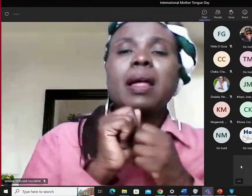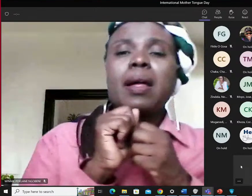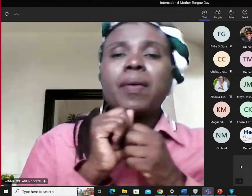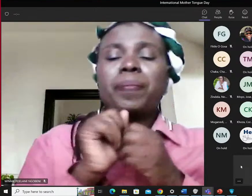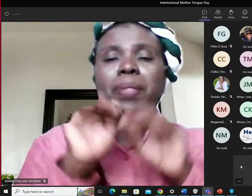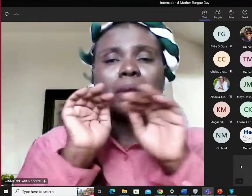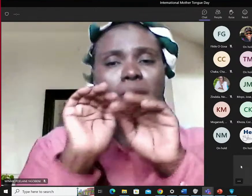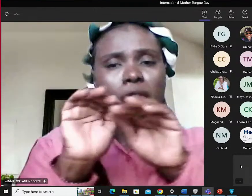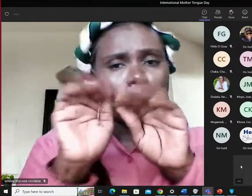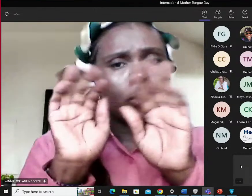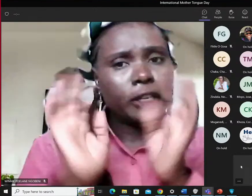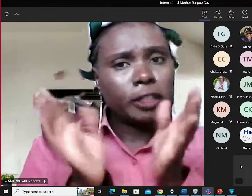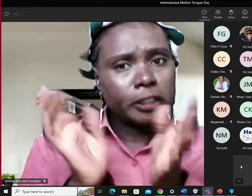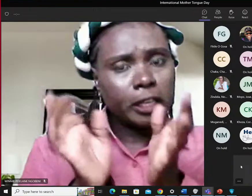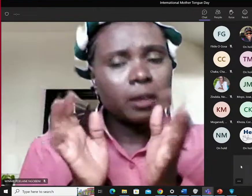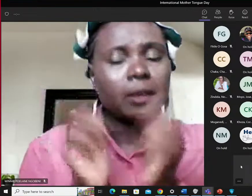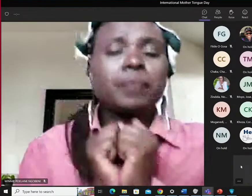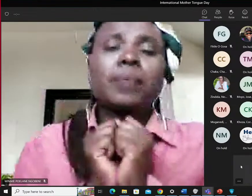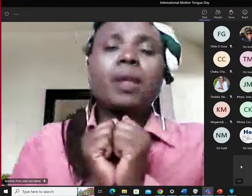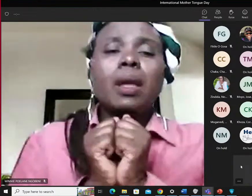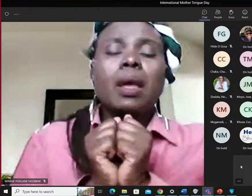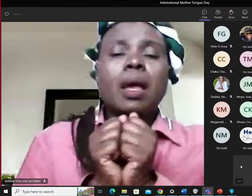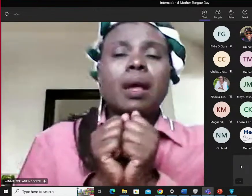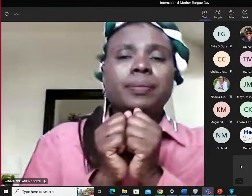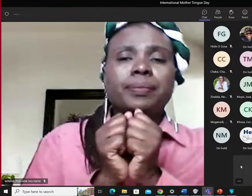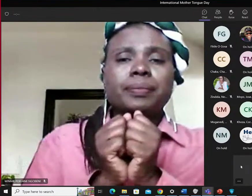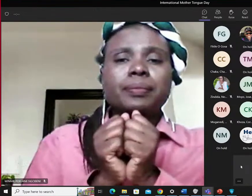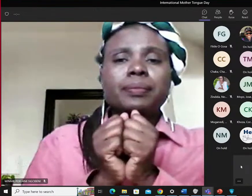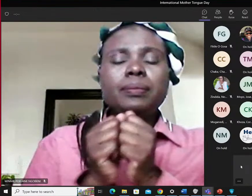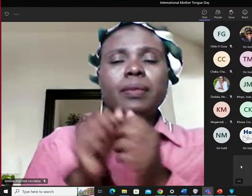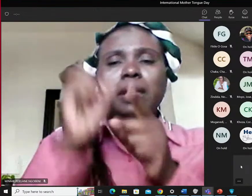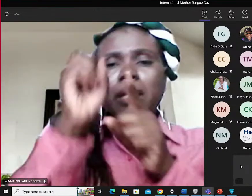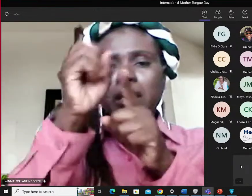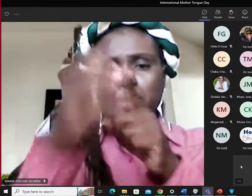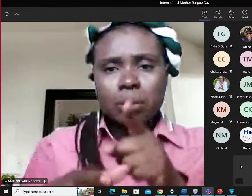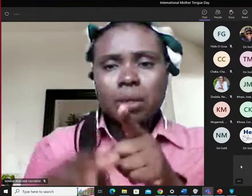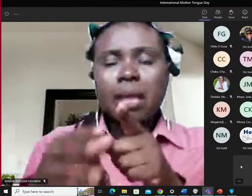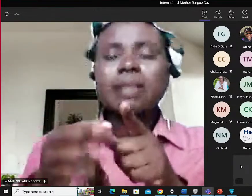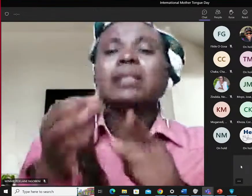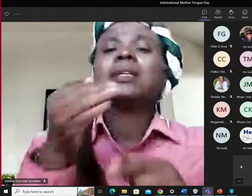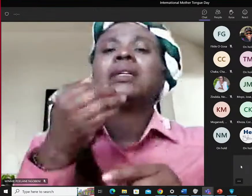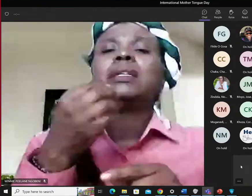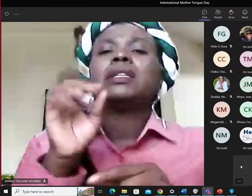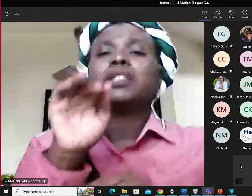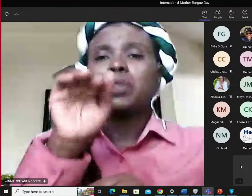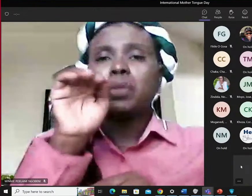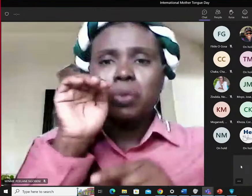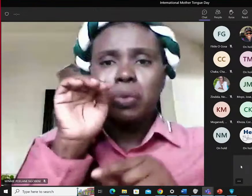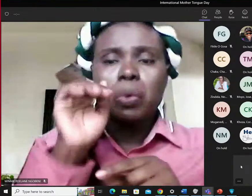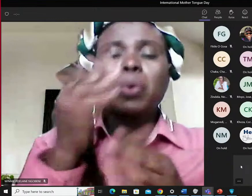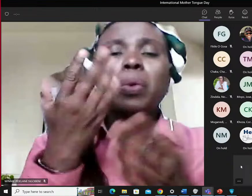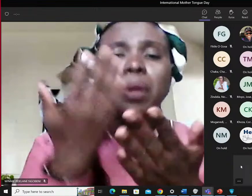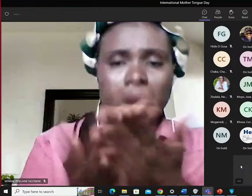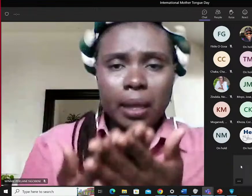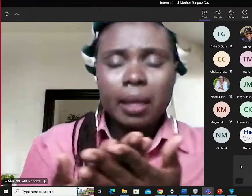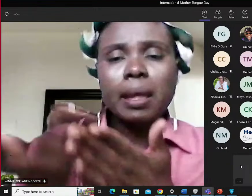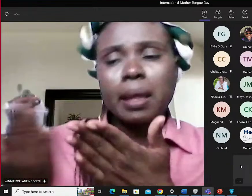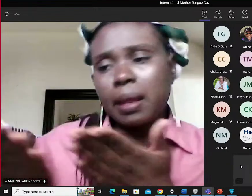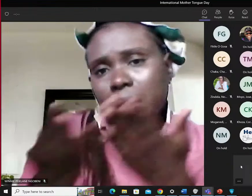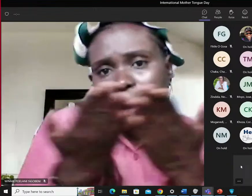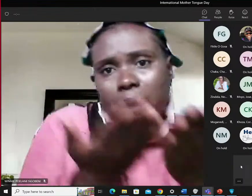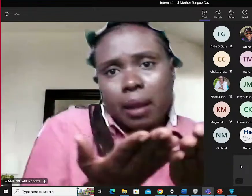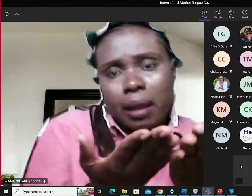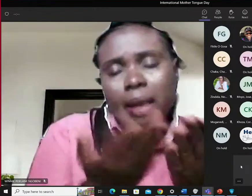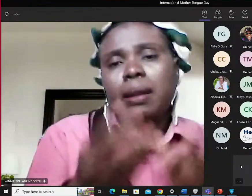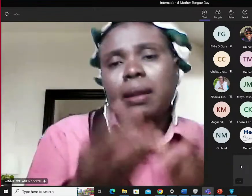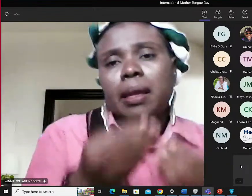she allows her students to submit the assignments in isiZulu. I remember assisting her with her tutorial letters